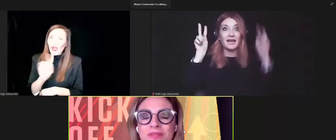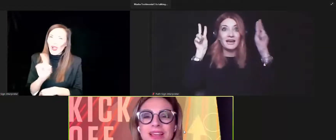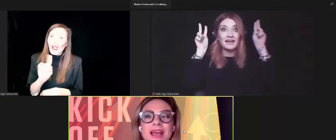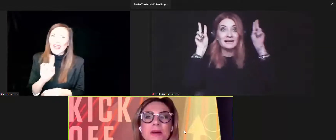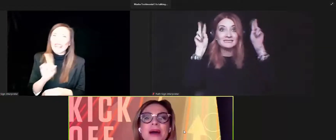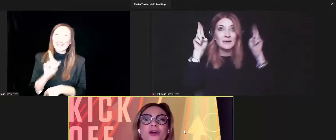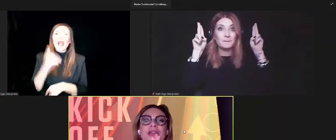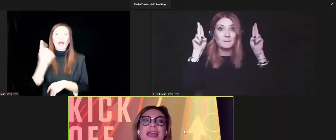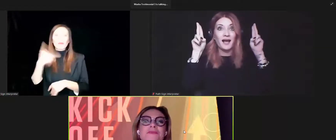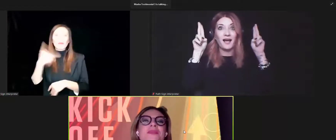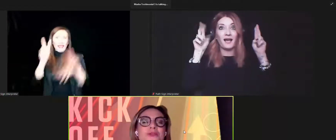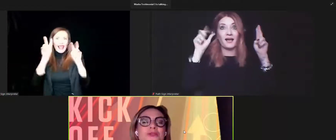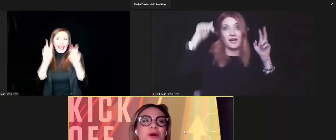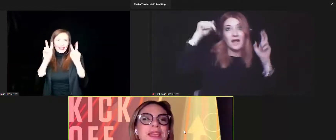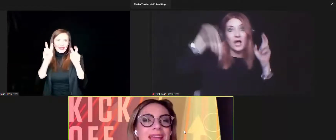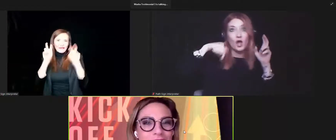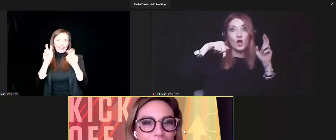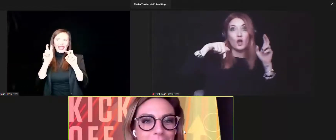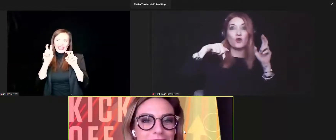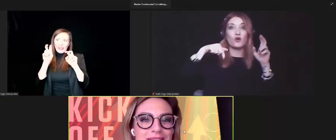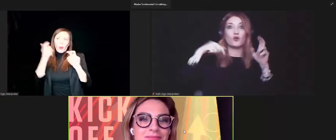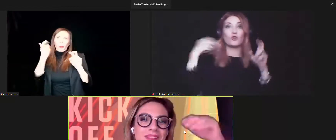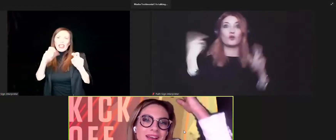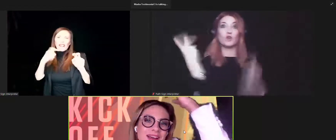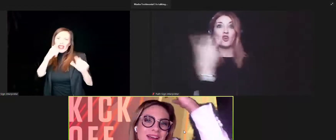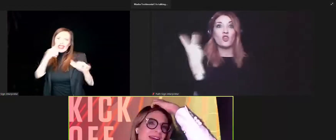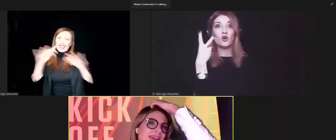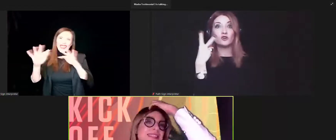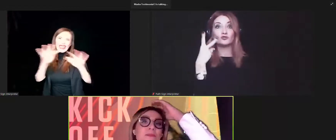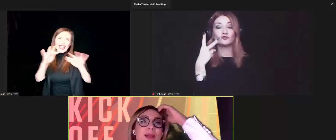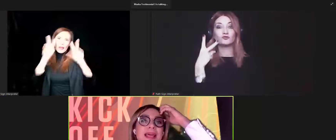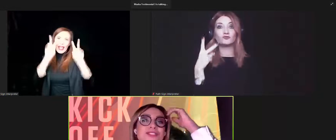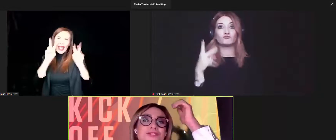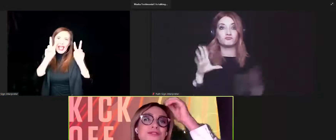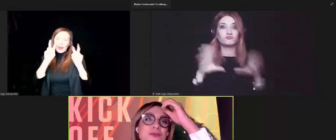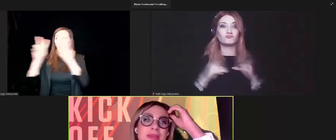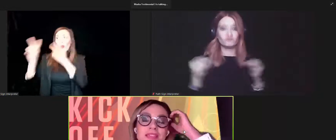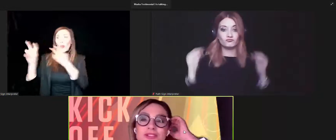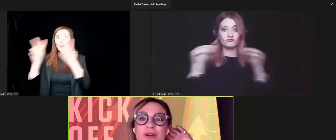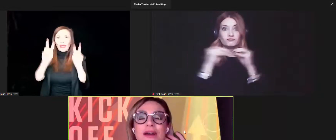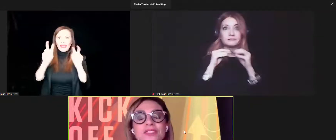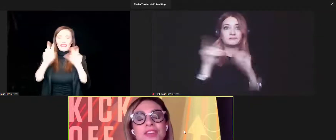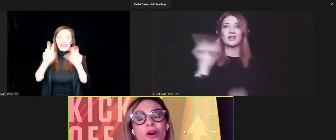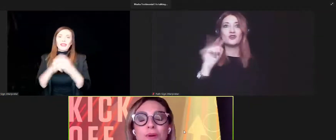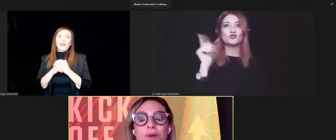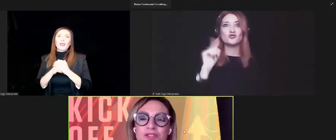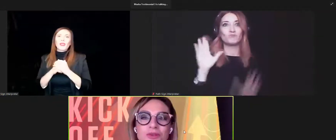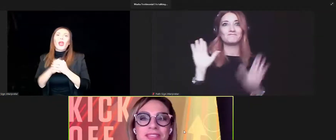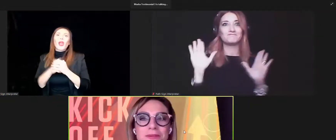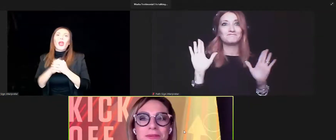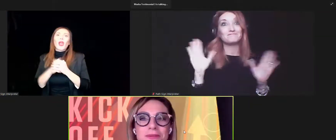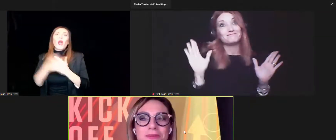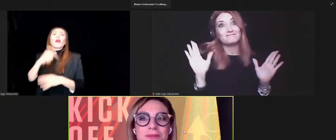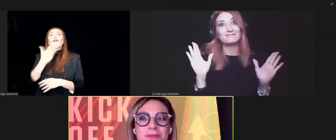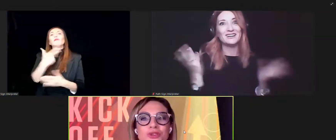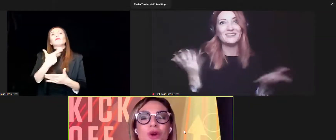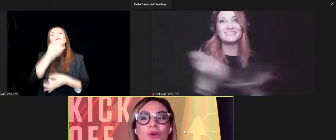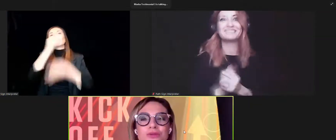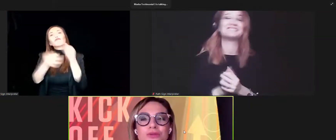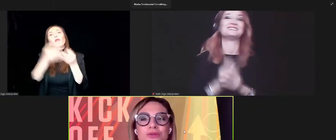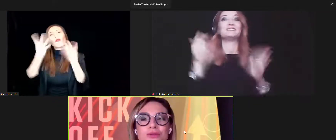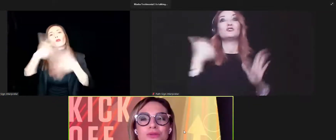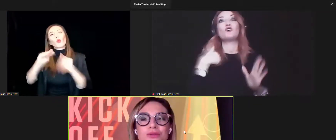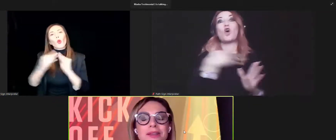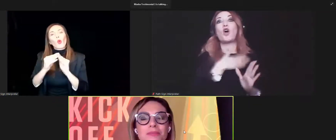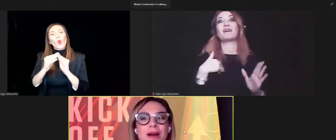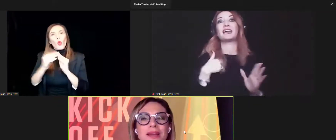video. But okay, good morning, everyone. It's a pleasure for me to have the opportunity to talk